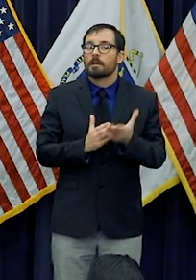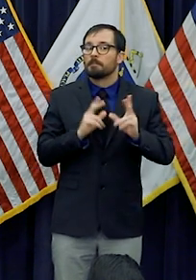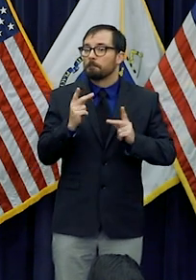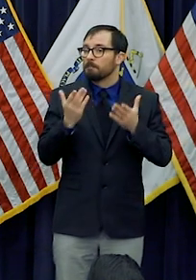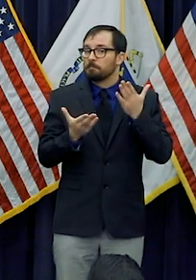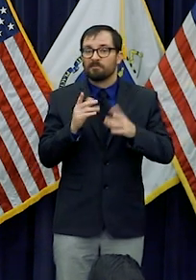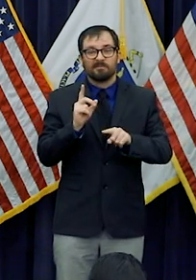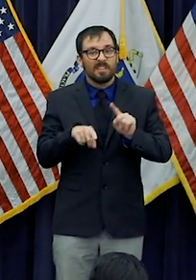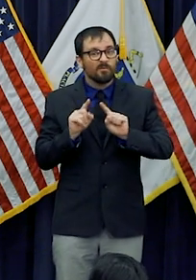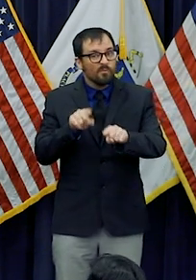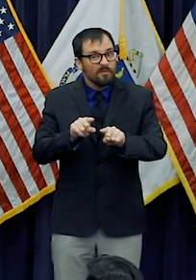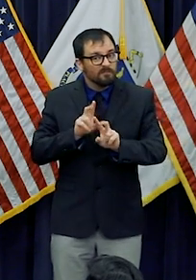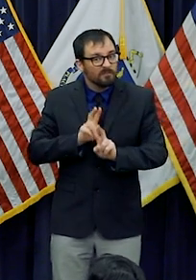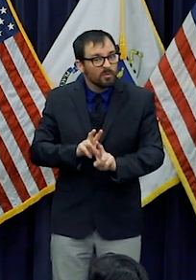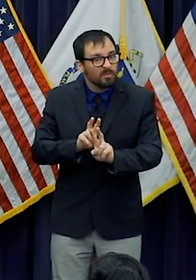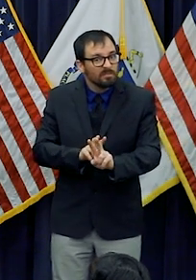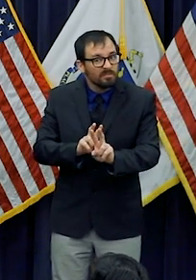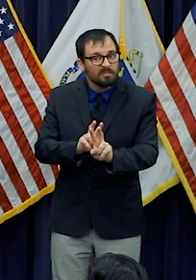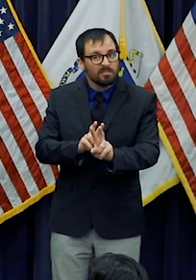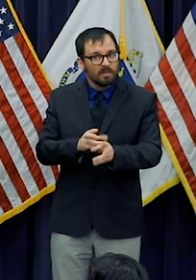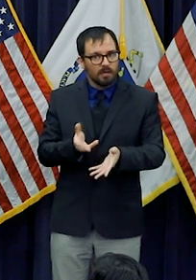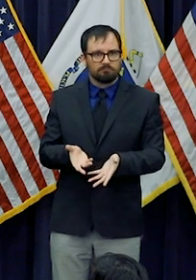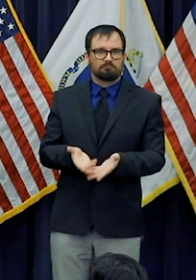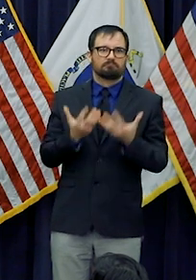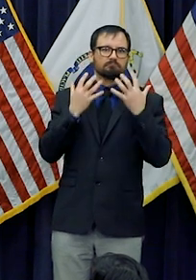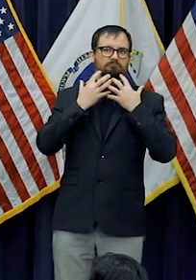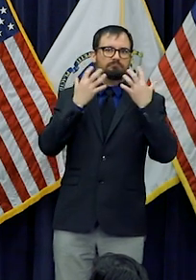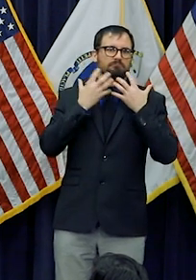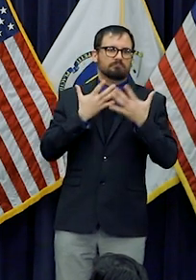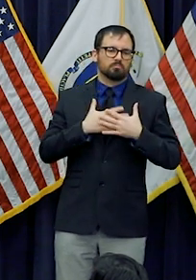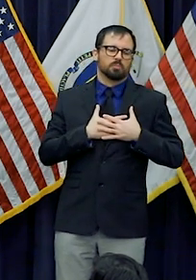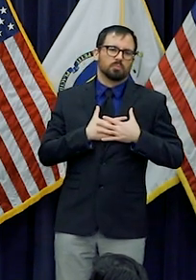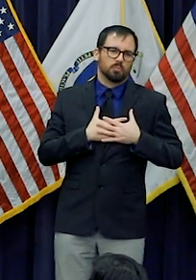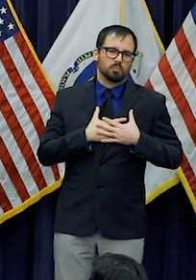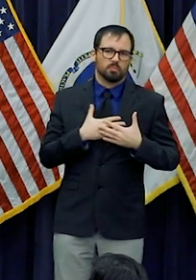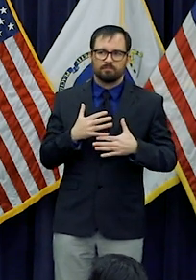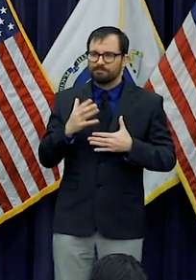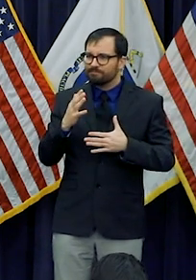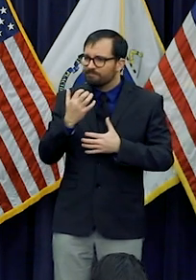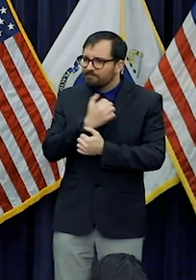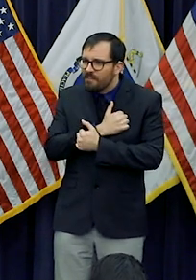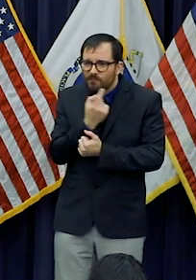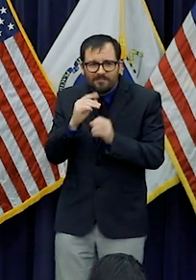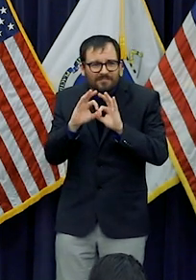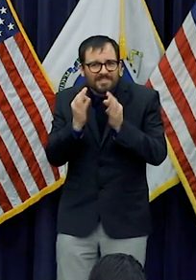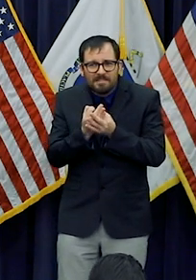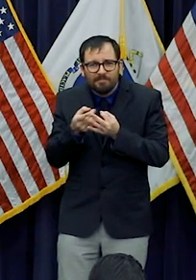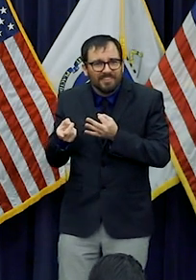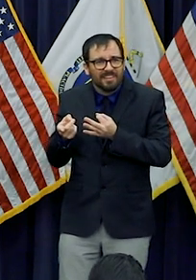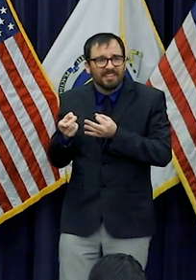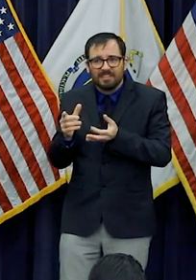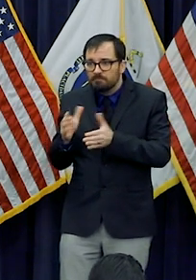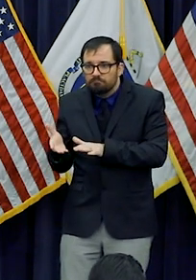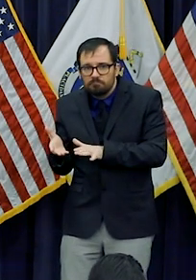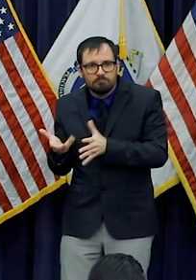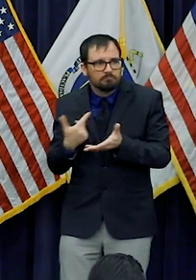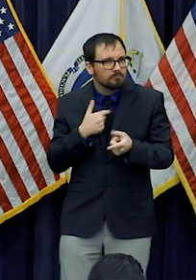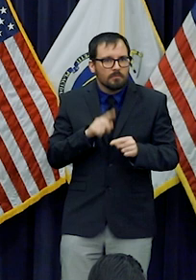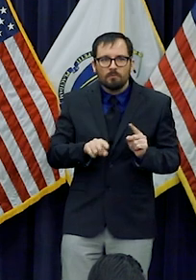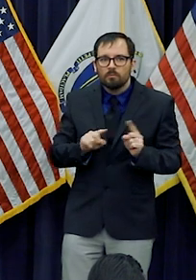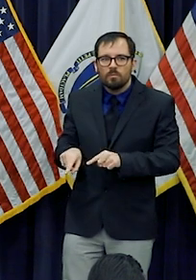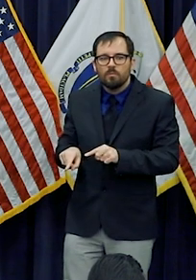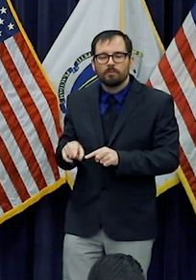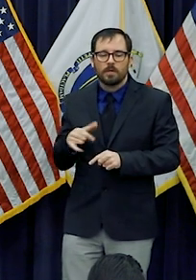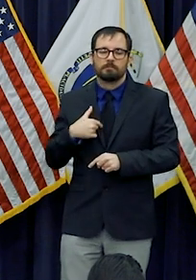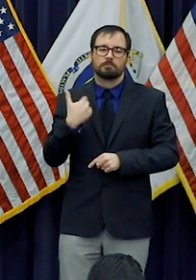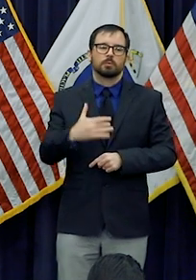constraints associated with our emergency orders, reminded both of us of the difficulty and the trade-offs that